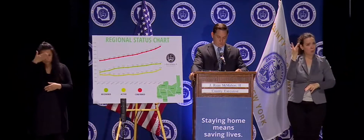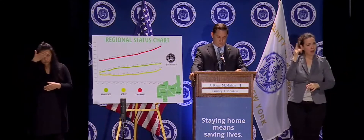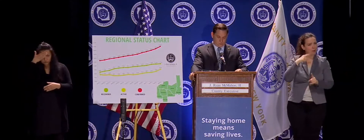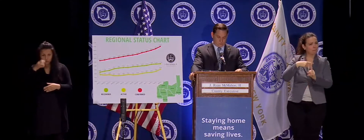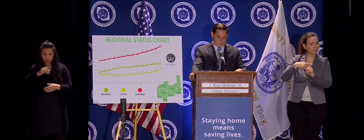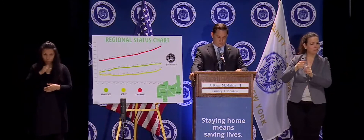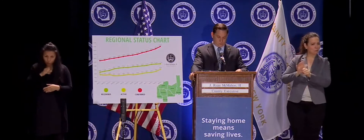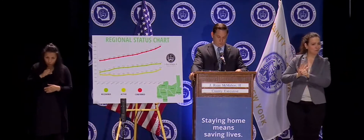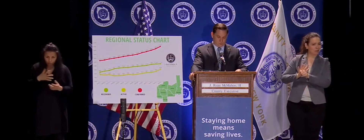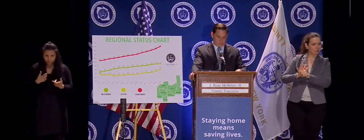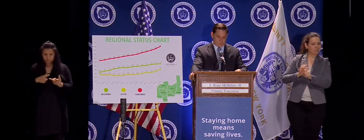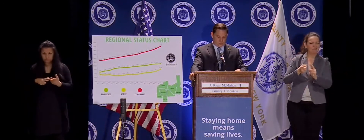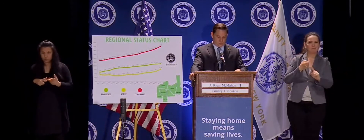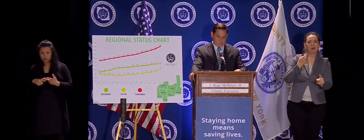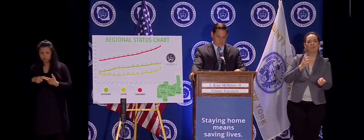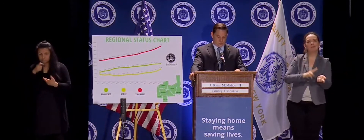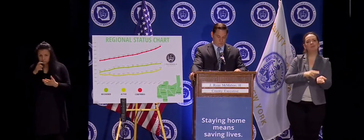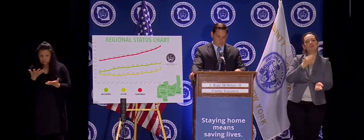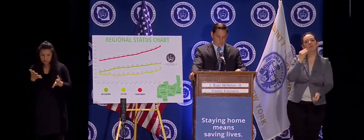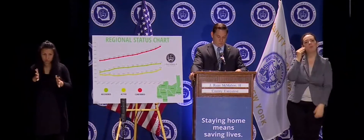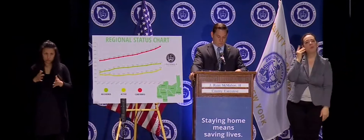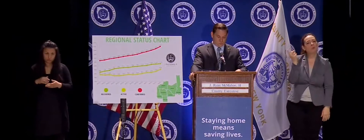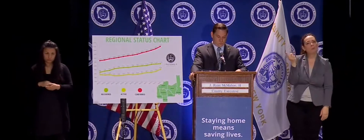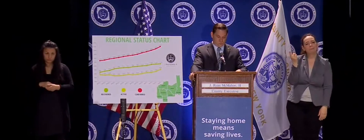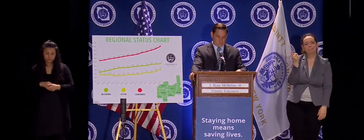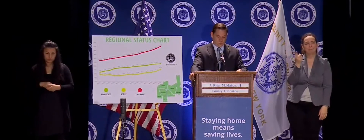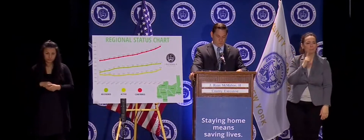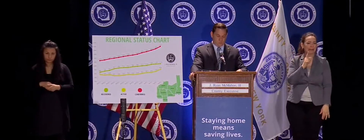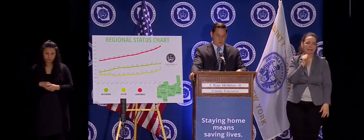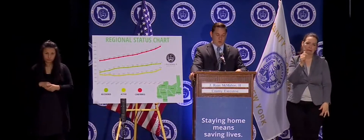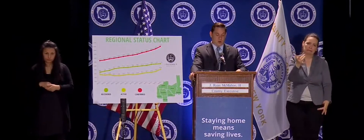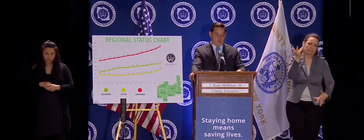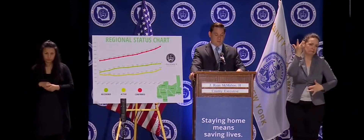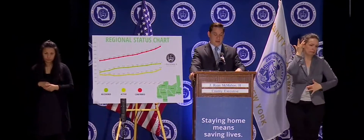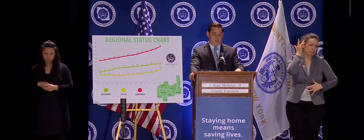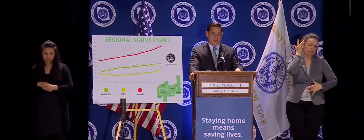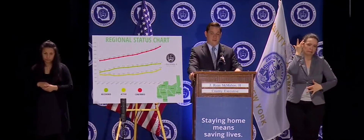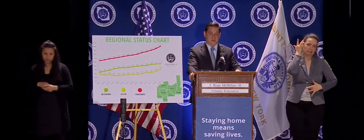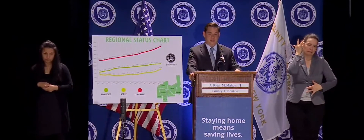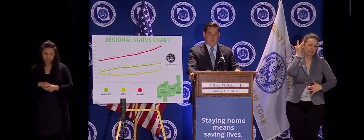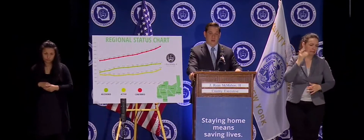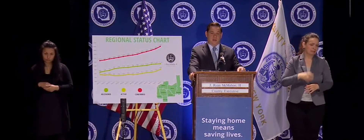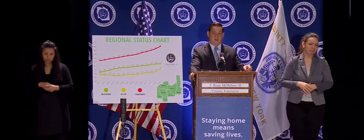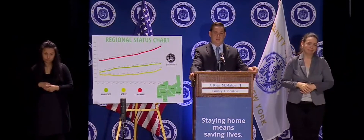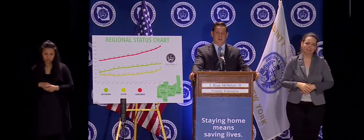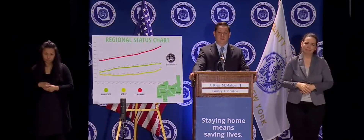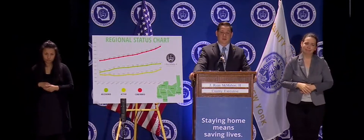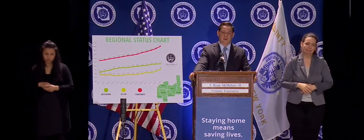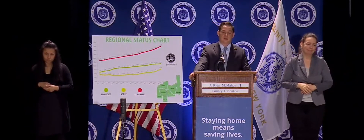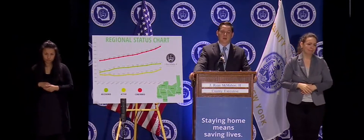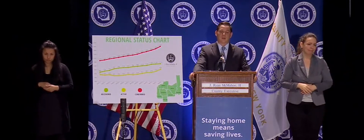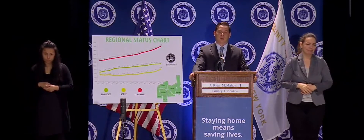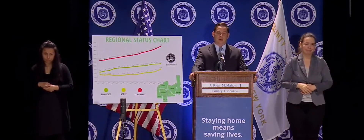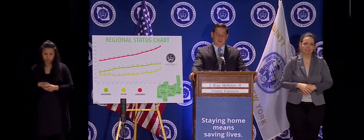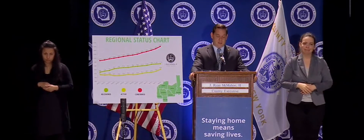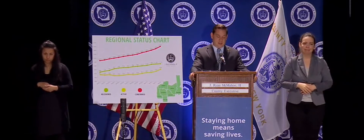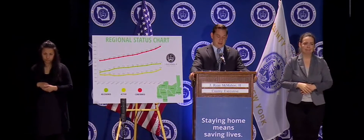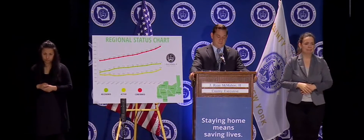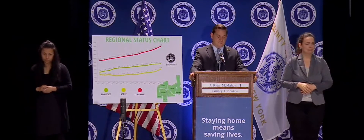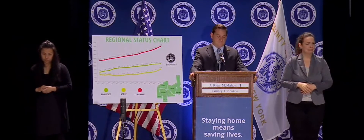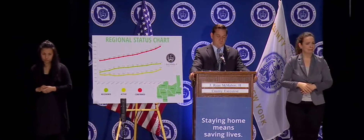for lack of a better term, by the state? We're talking specifically nursing homes? Well, none of them are managed by the state. They're regulated by the state. That's